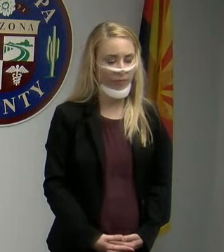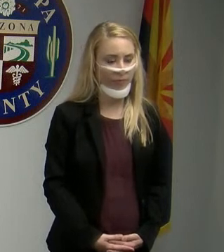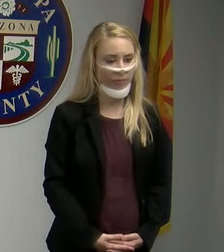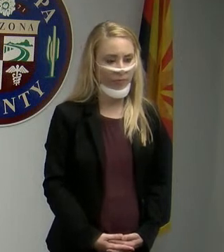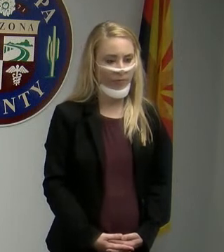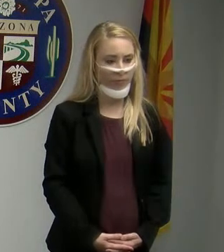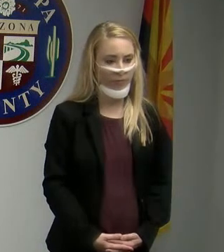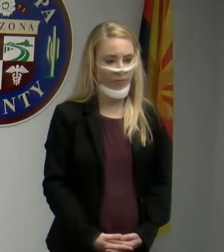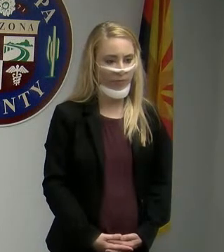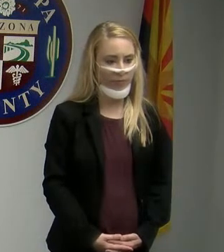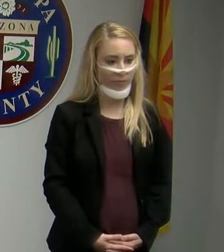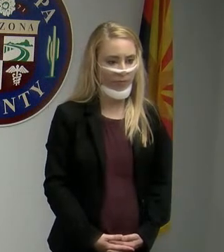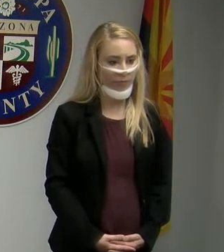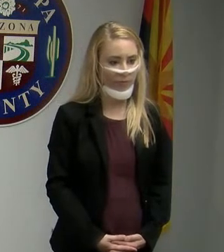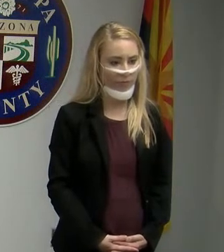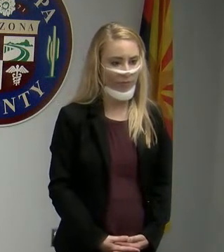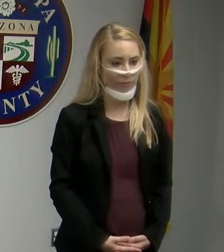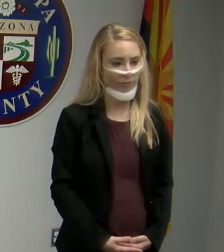que utilizar.